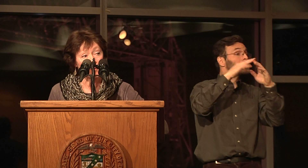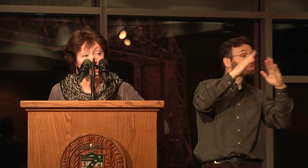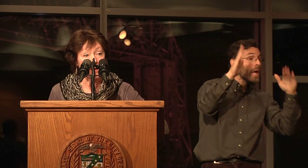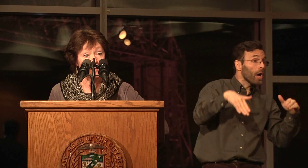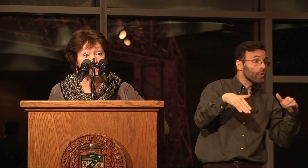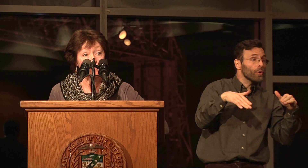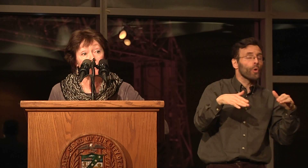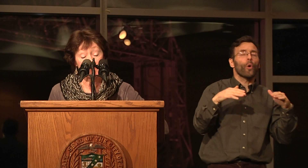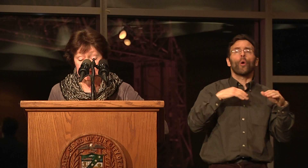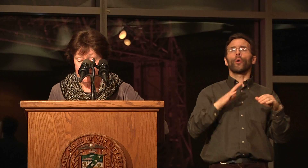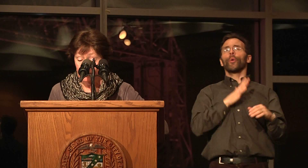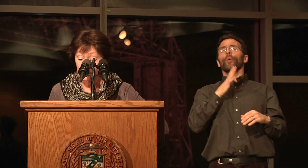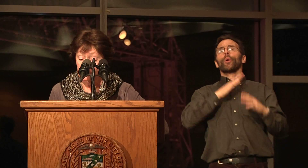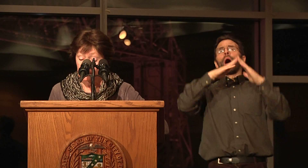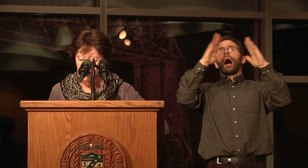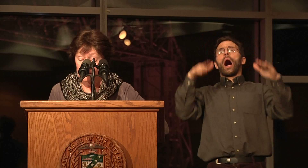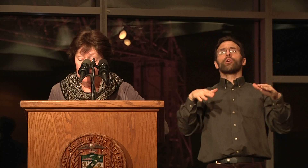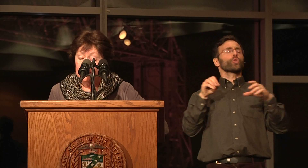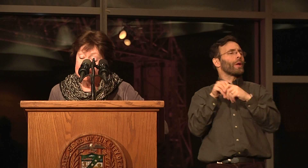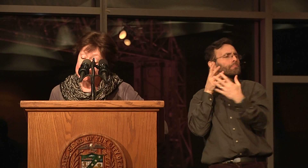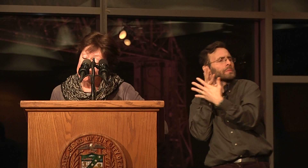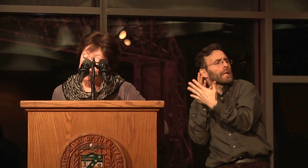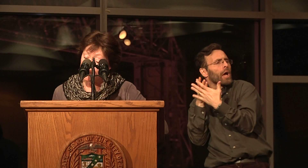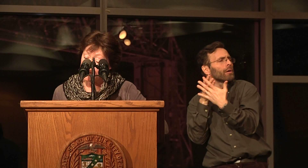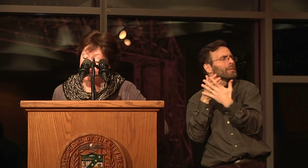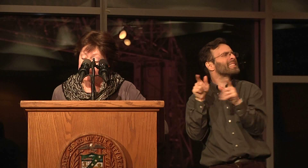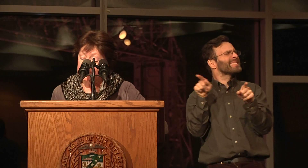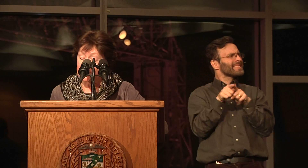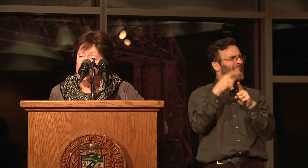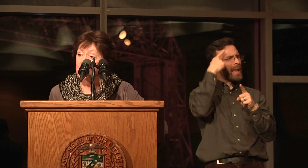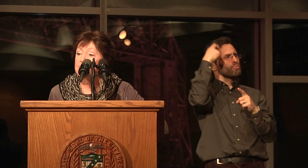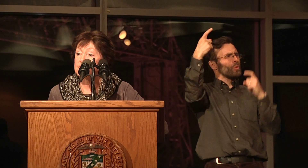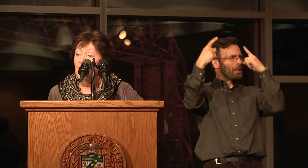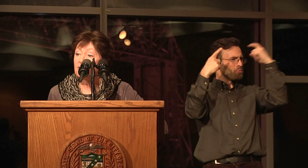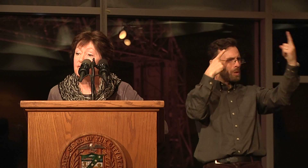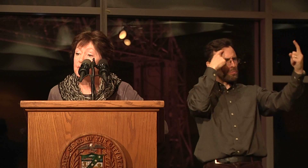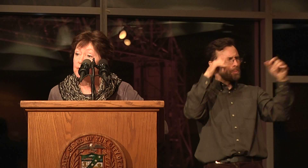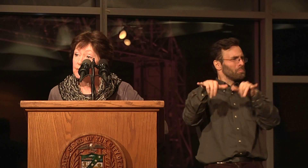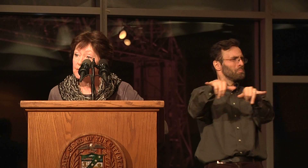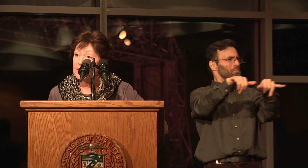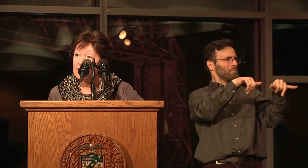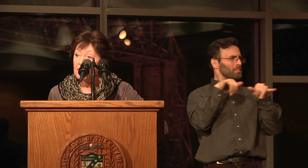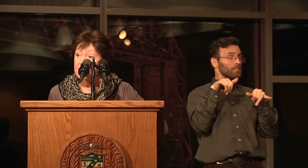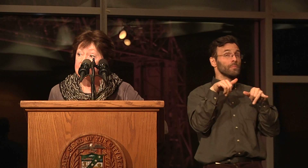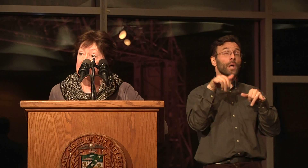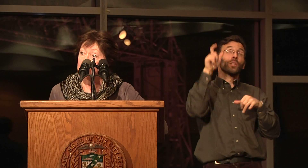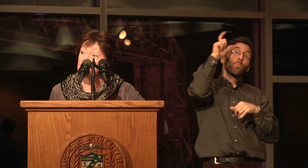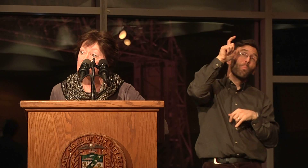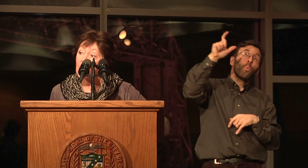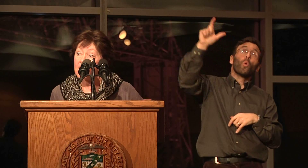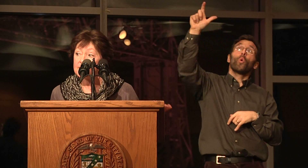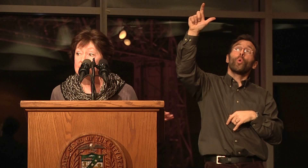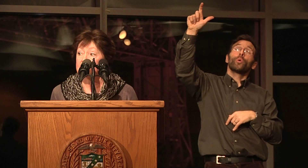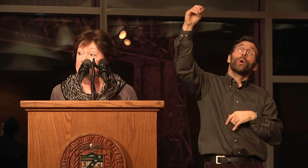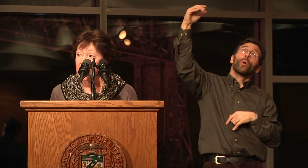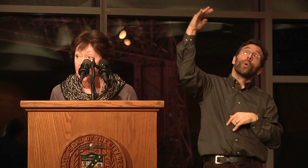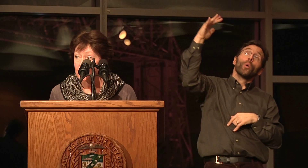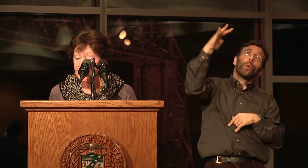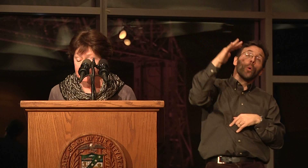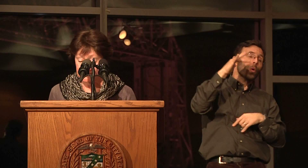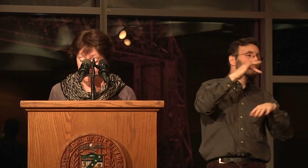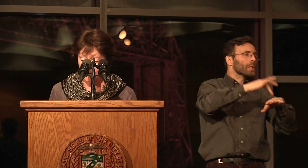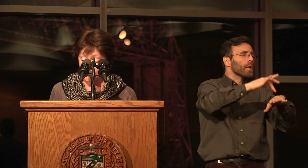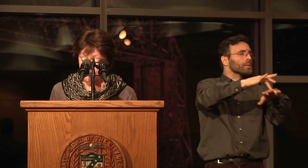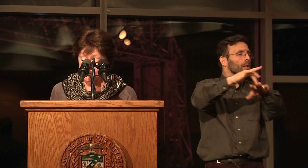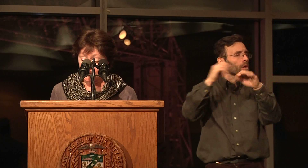a townhouse or a cell, sleep beneath the same soft moon, the same tossed